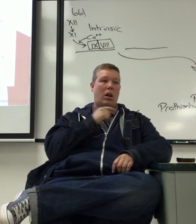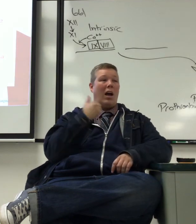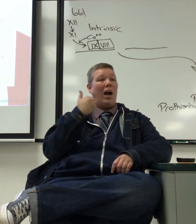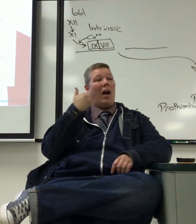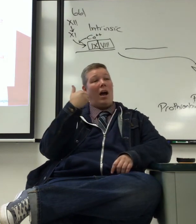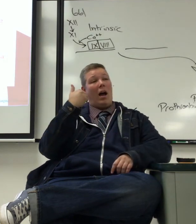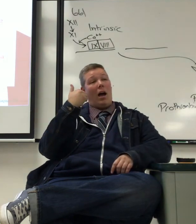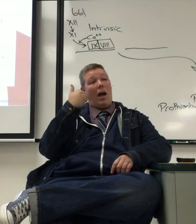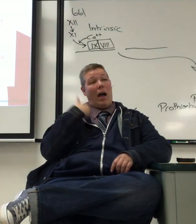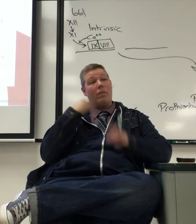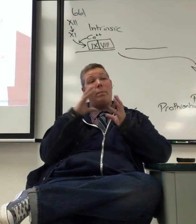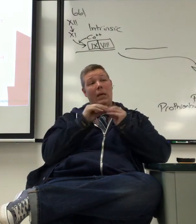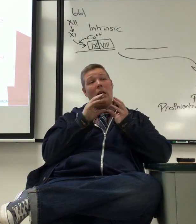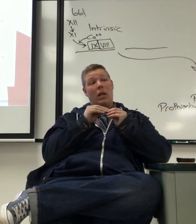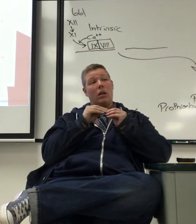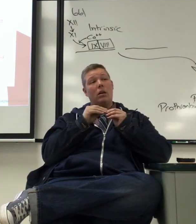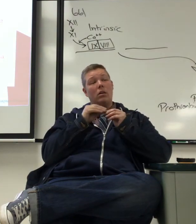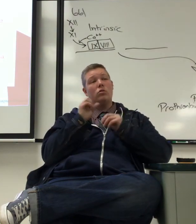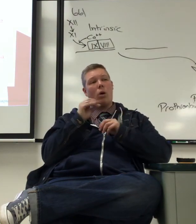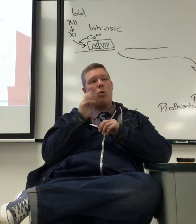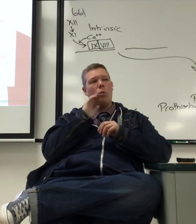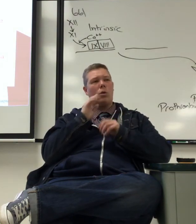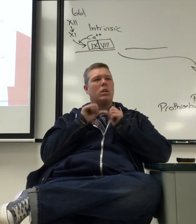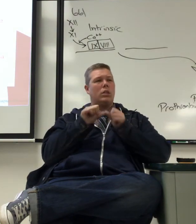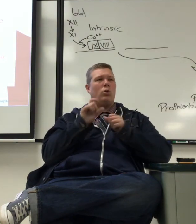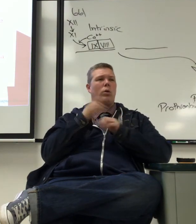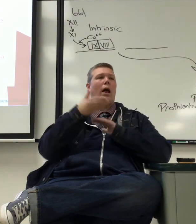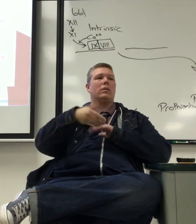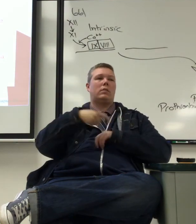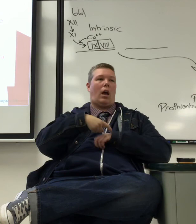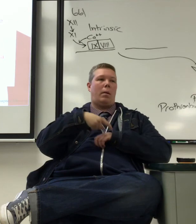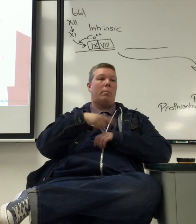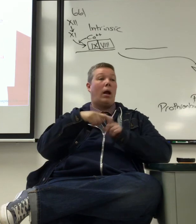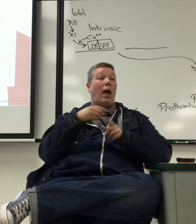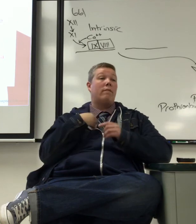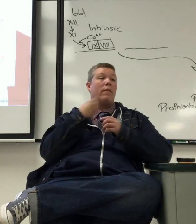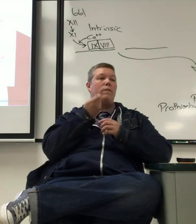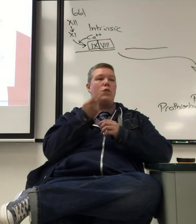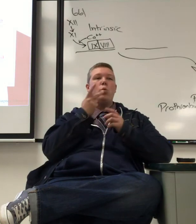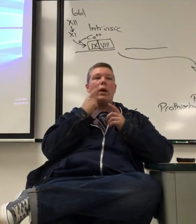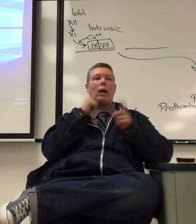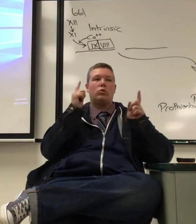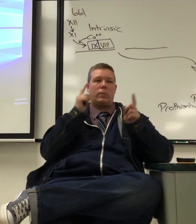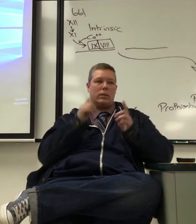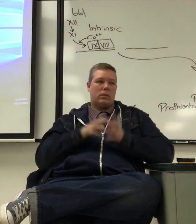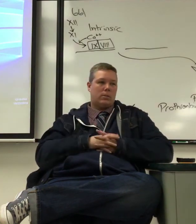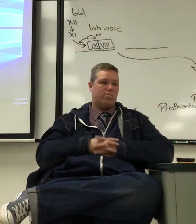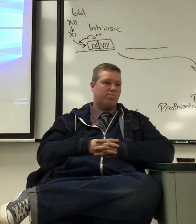But before you guys leave, I do have some announcements, so keep your ears peeled for a couple minutes.